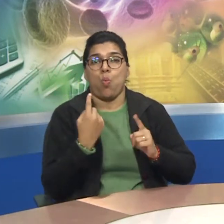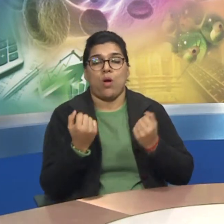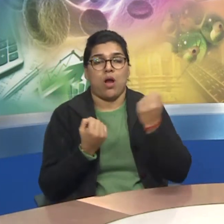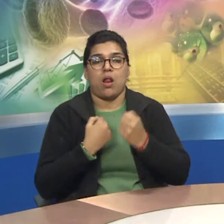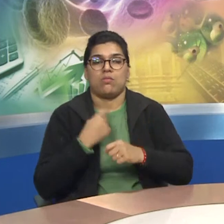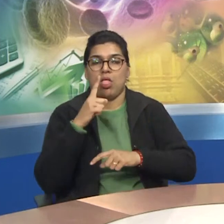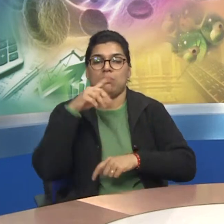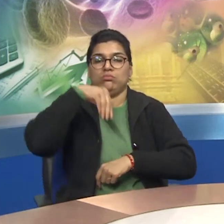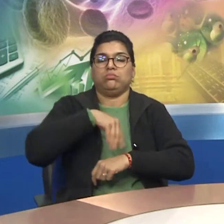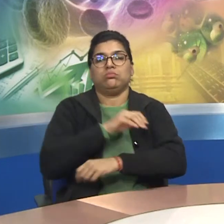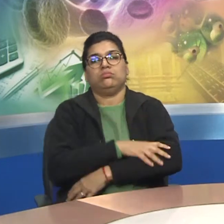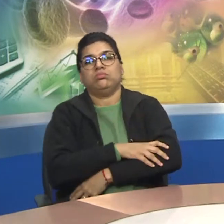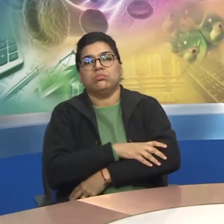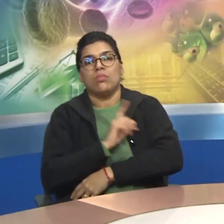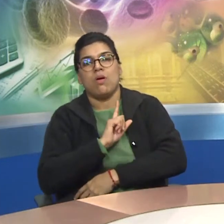long distances.